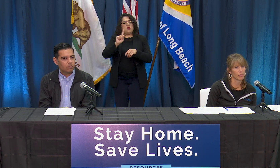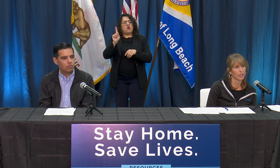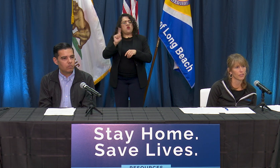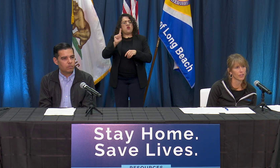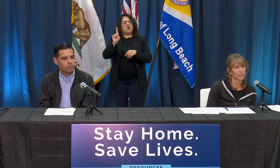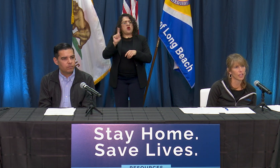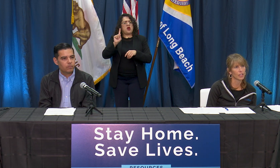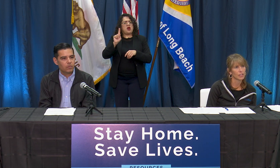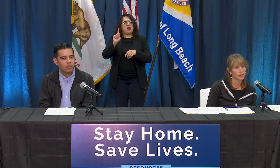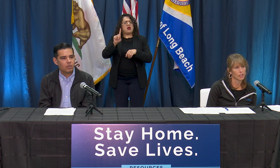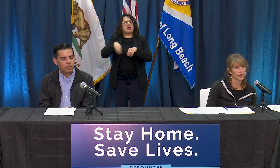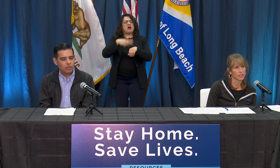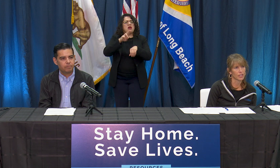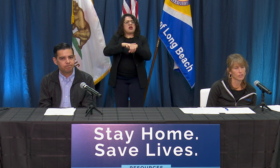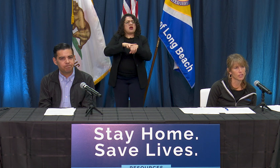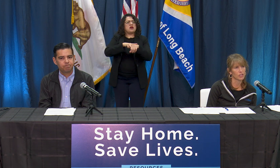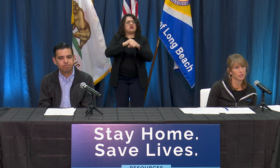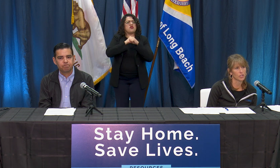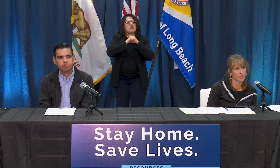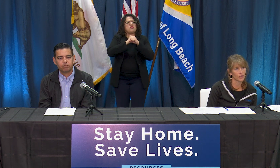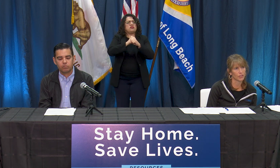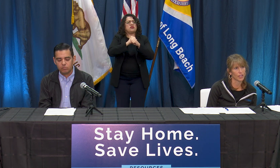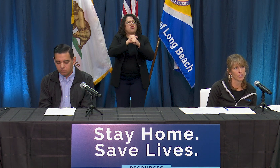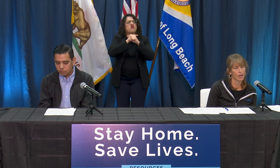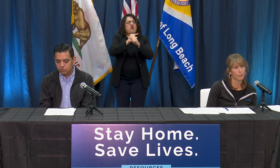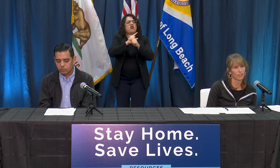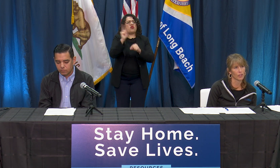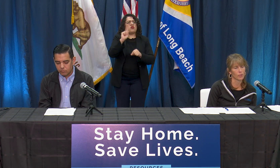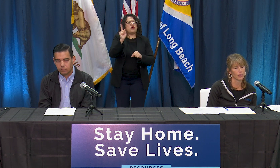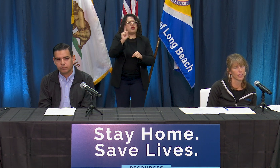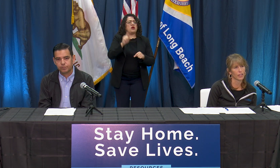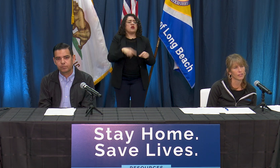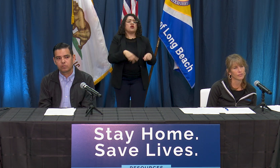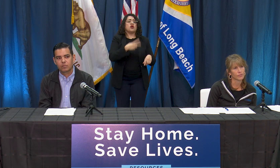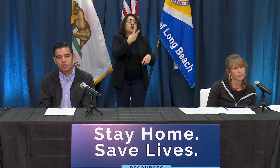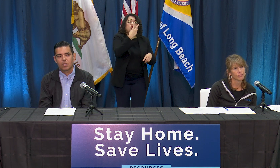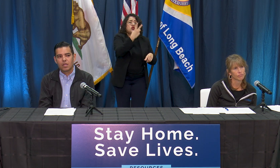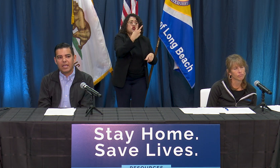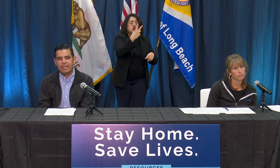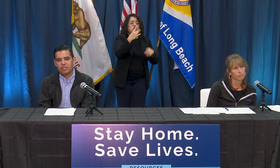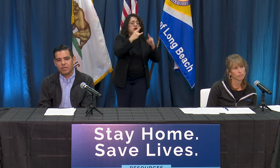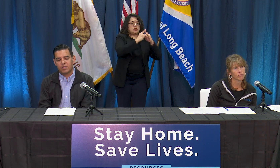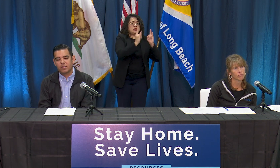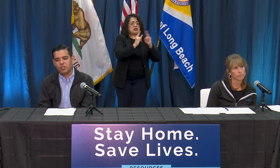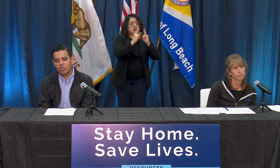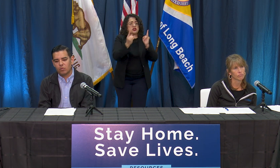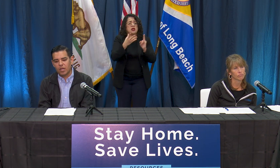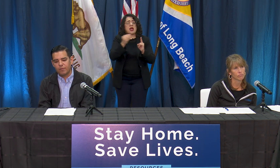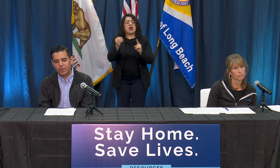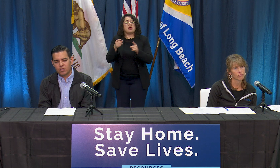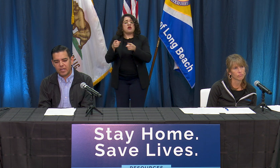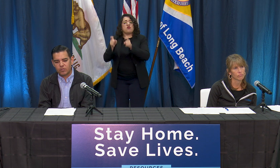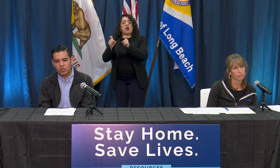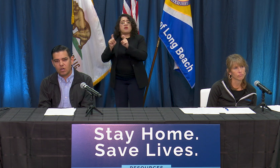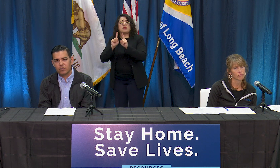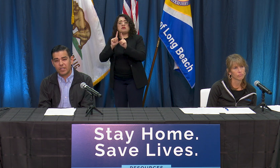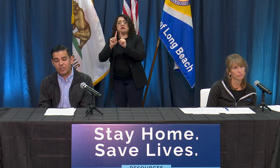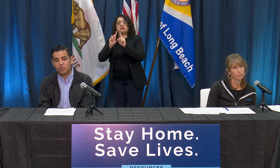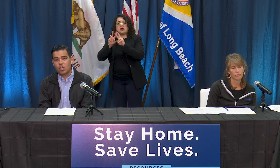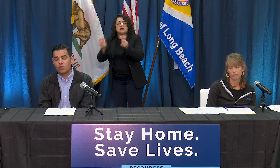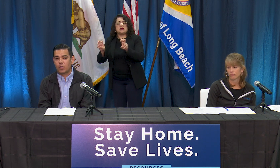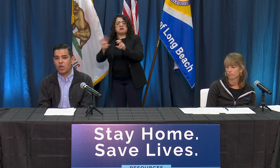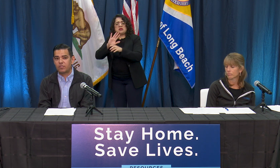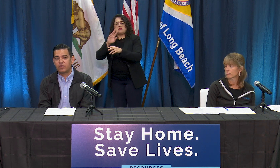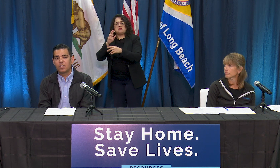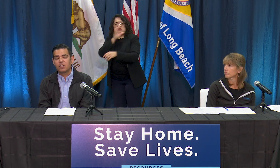support anywhere else in the city. So it's just the 2 shelters and the rapid assessment clinic. And some additional information on the National Guard. So the